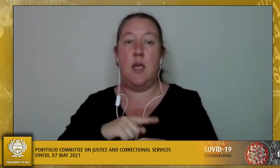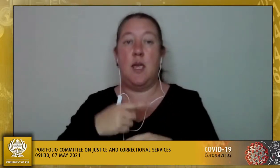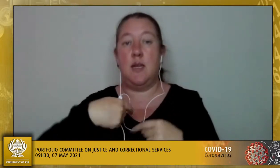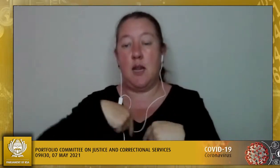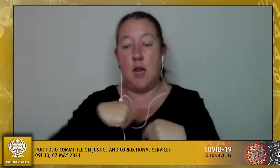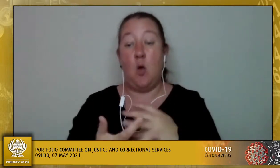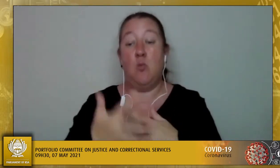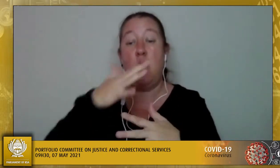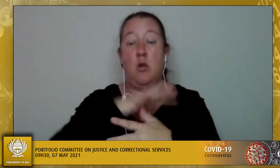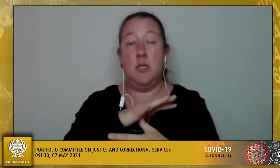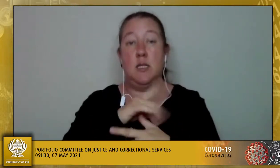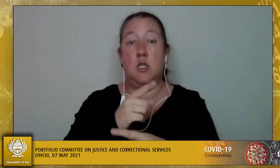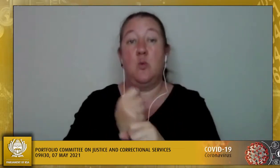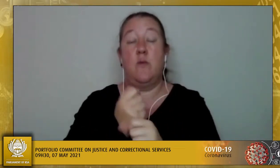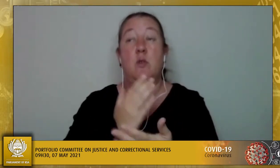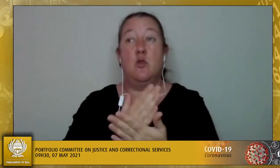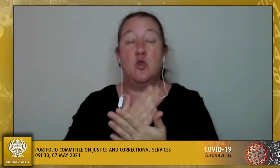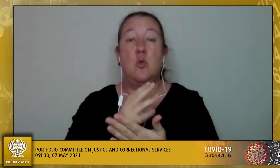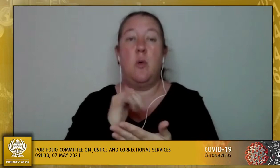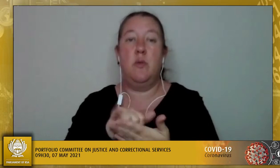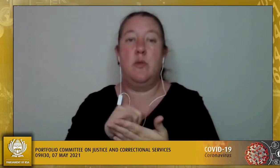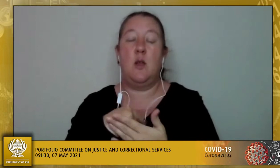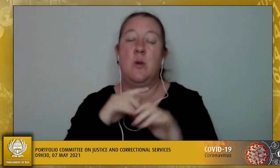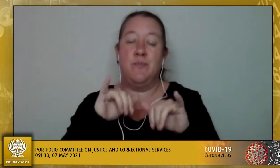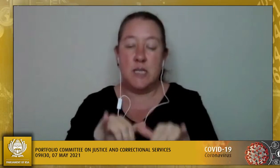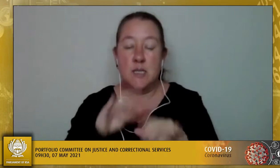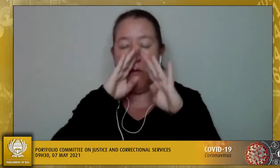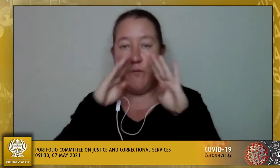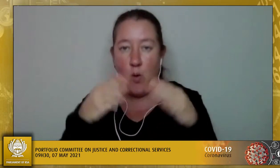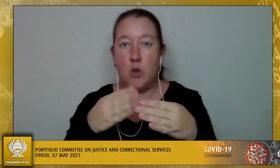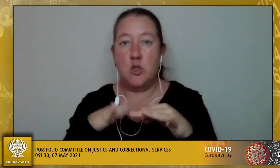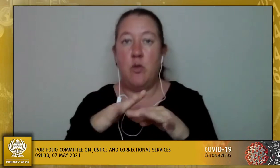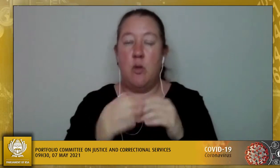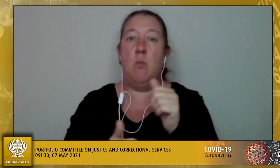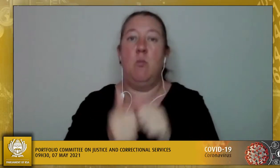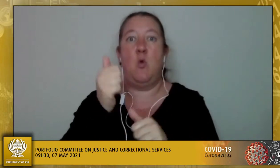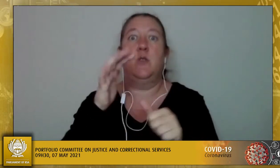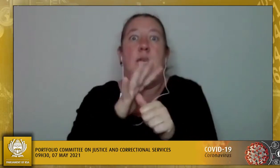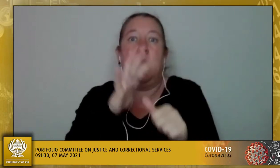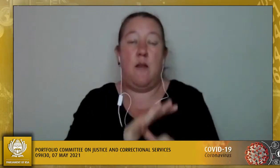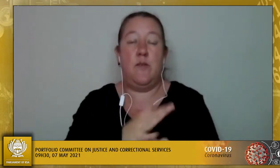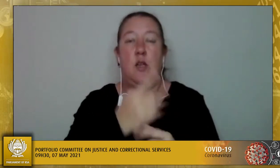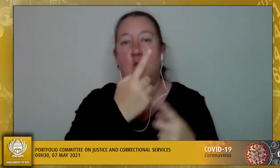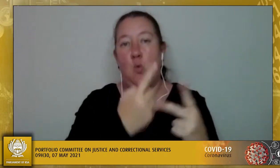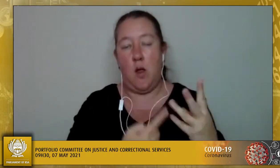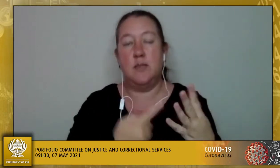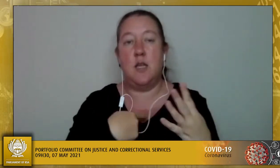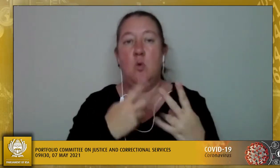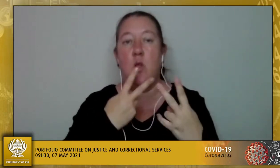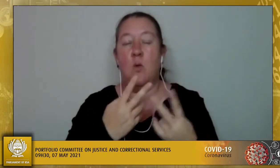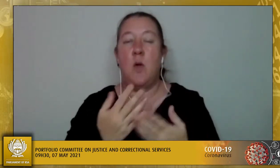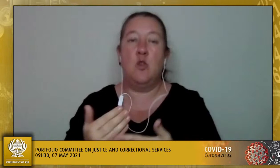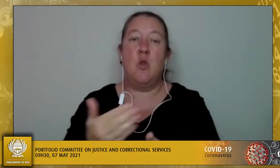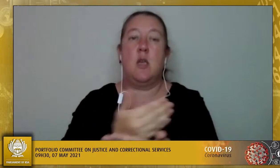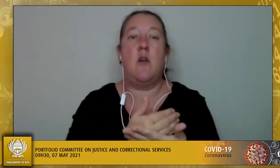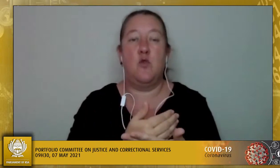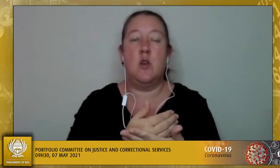prioritization ensure that we stay focused on the most significant ones and that we look at recovering